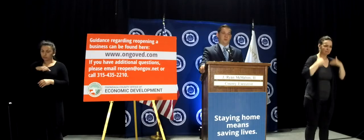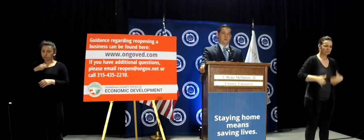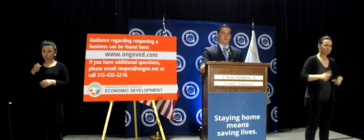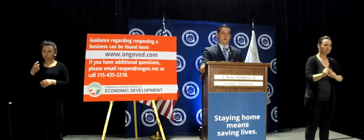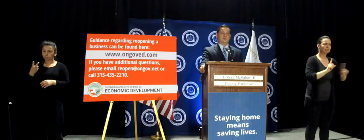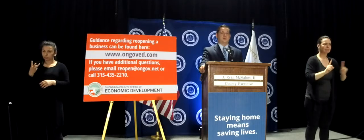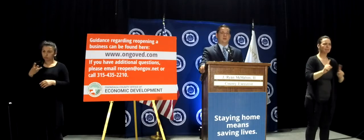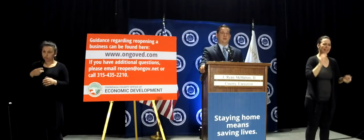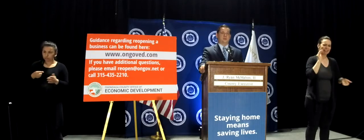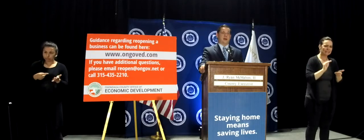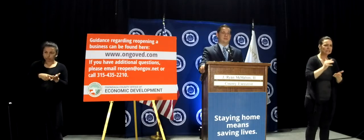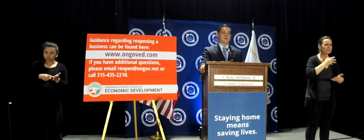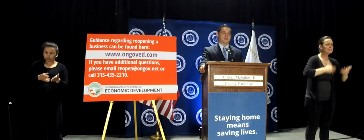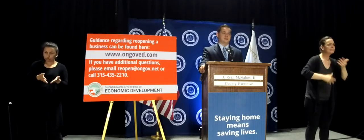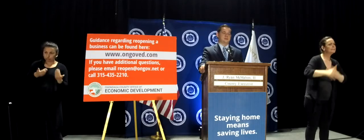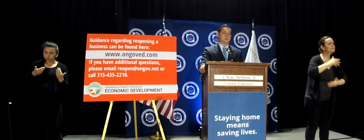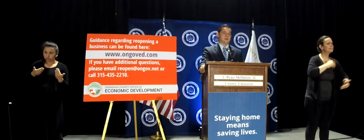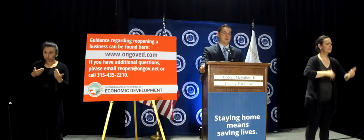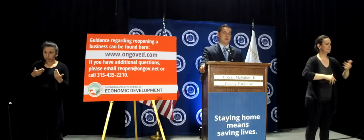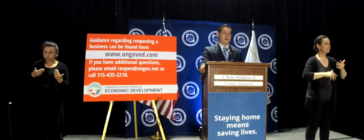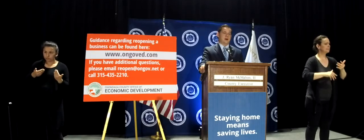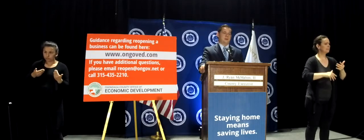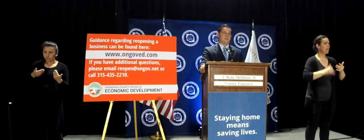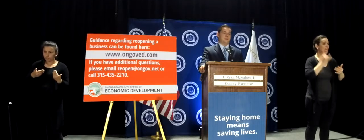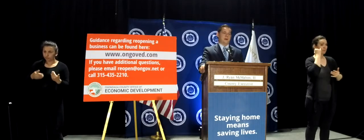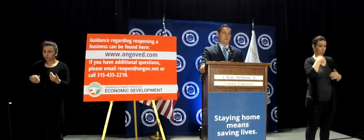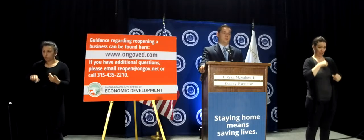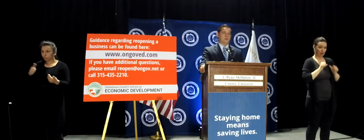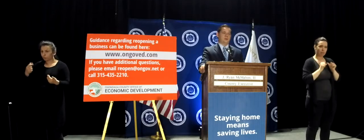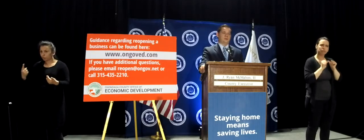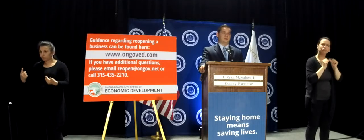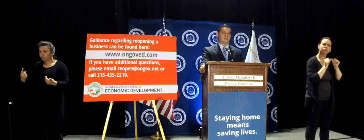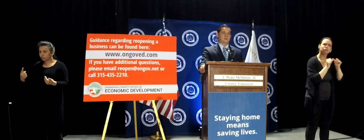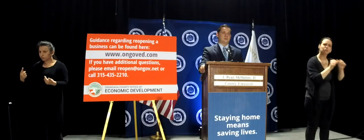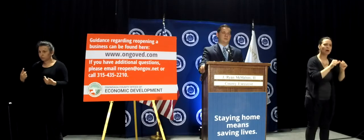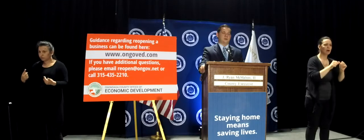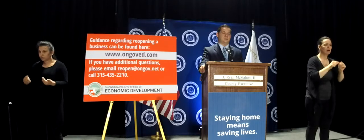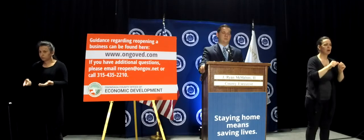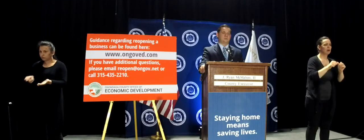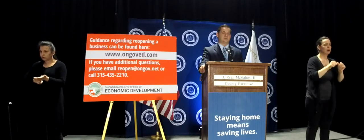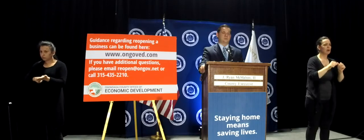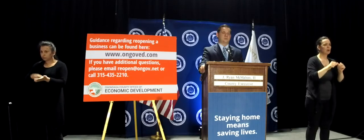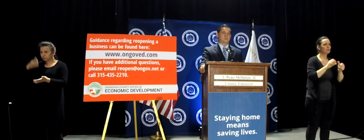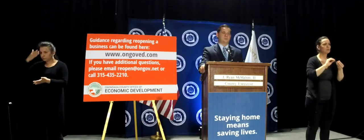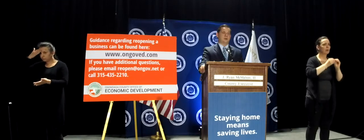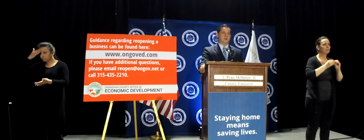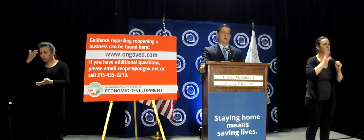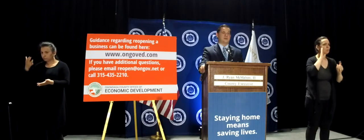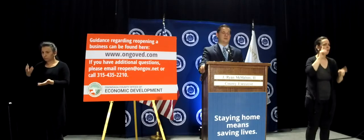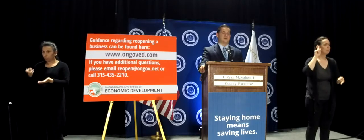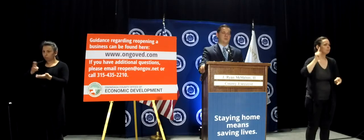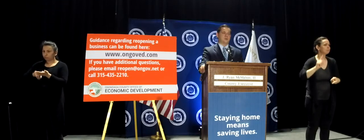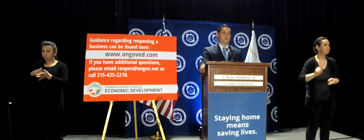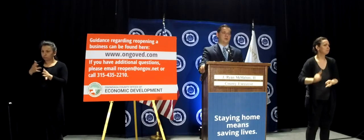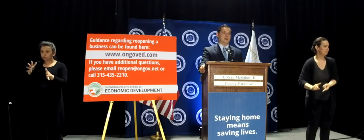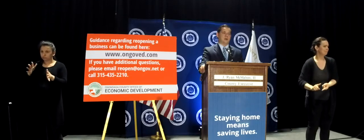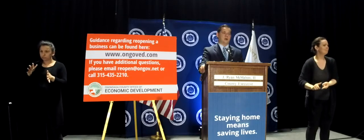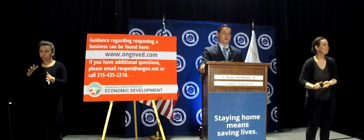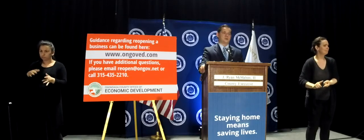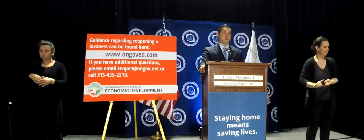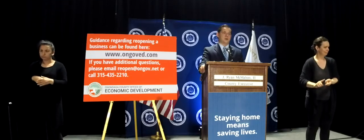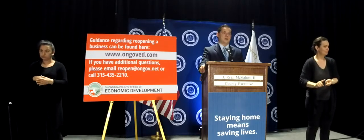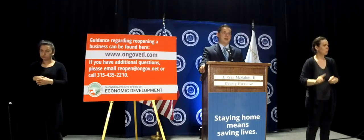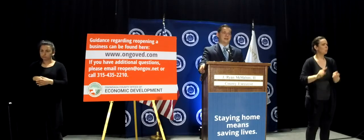week before restart related to positive cases. That will be, very impressive for the community